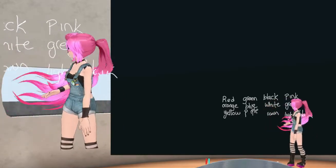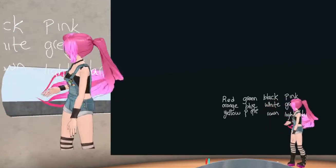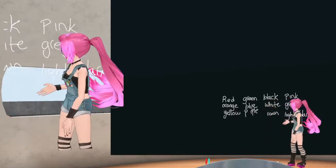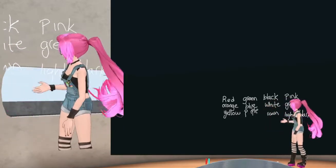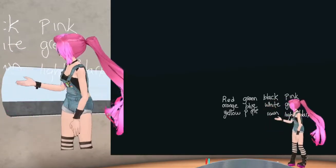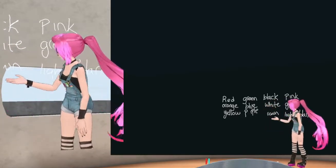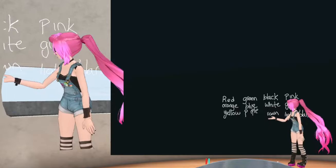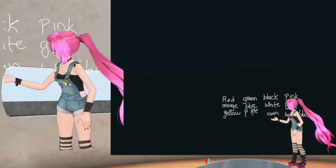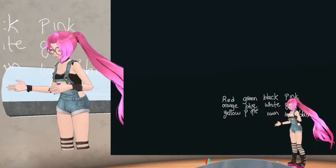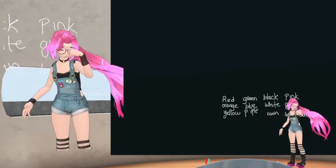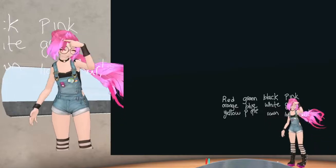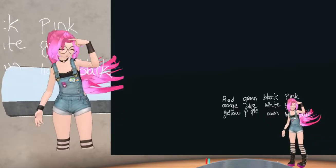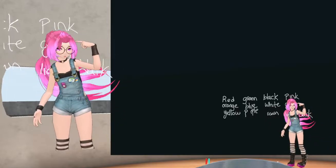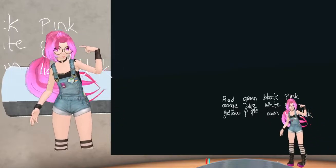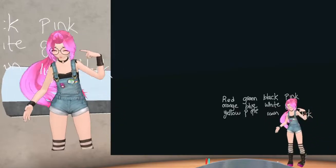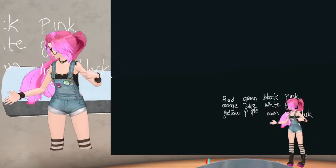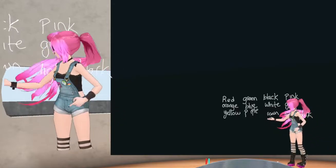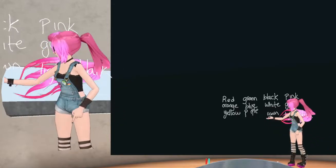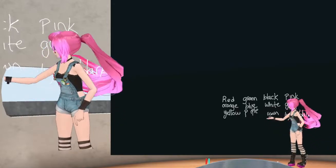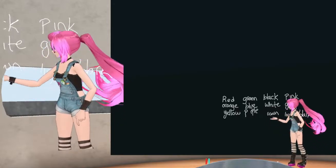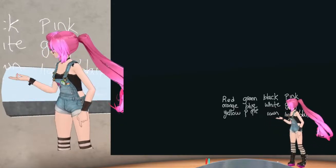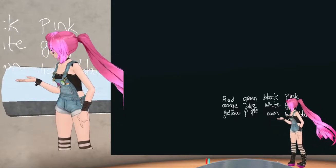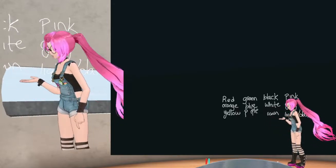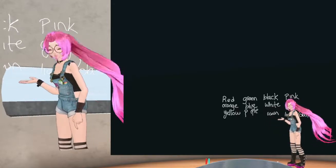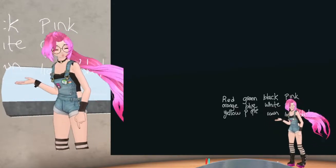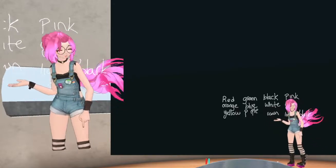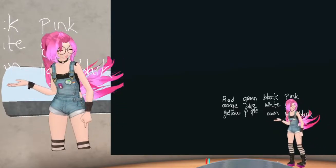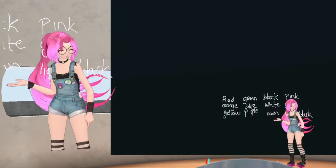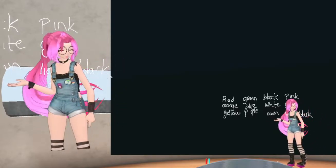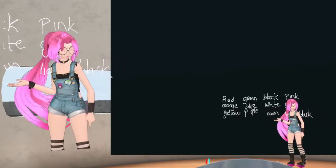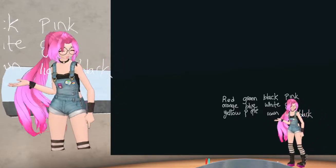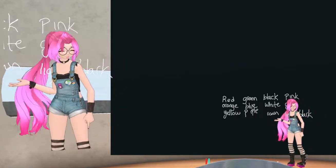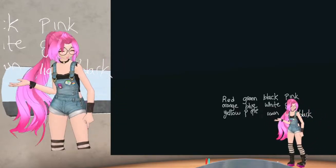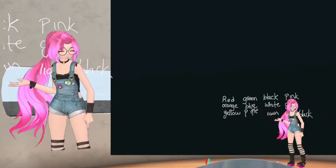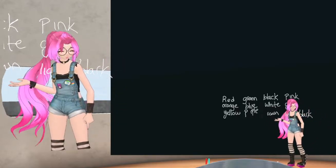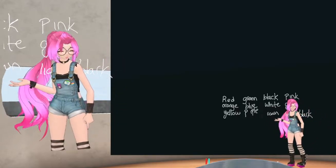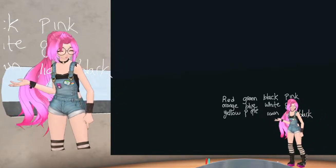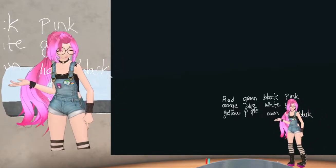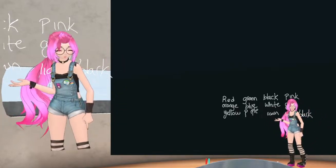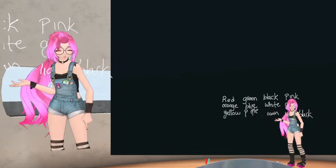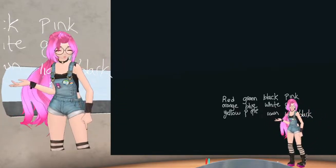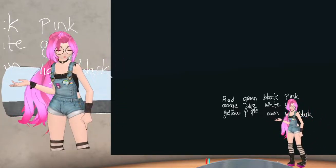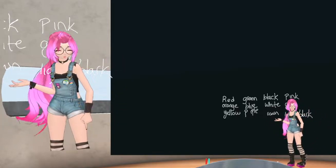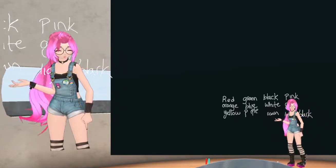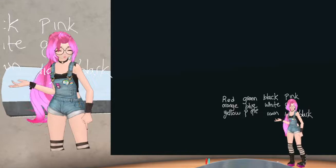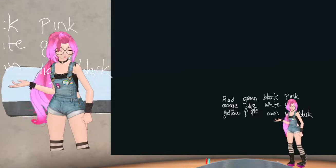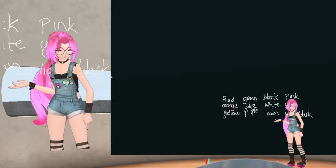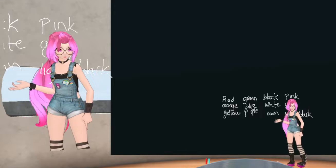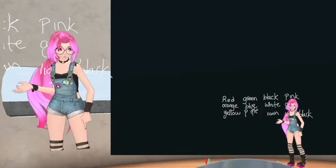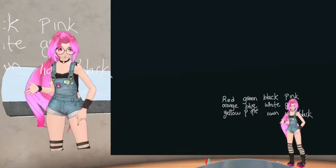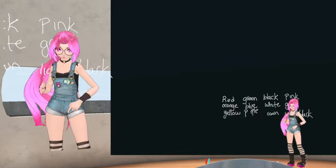Yeah. And black, yeah. And then brown? Who can show me how to sign brown?